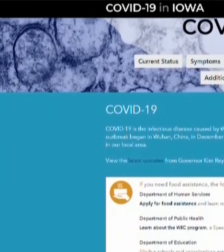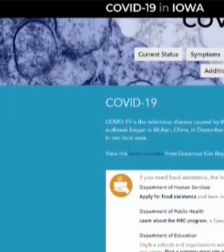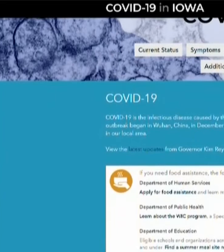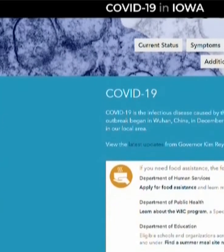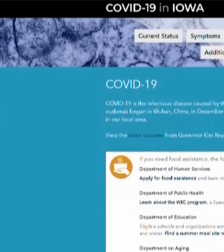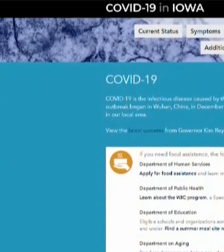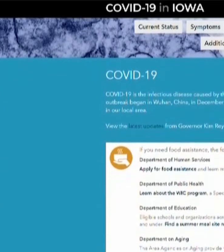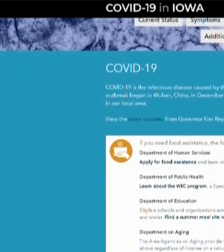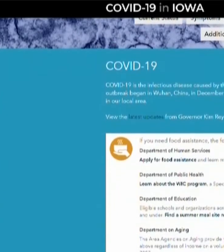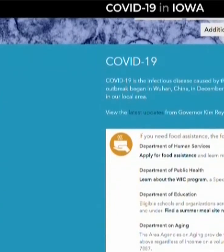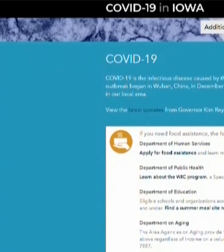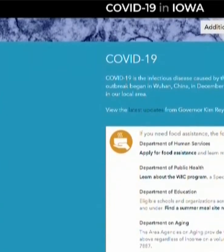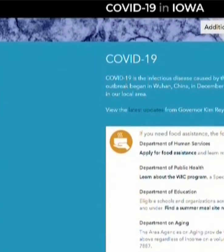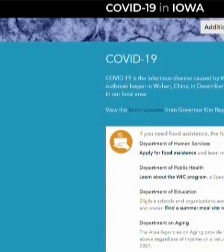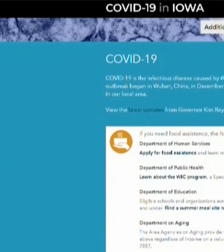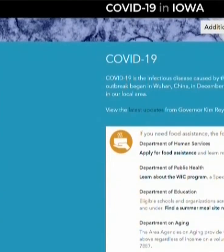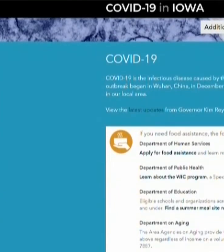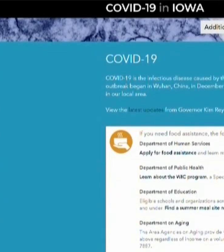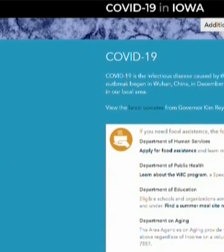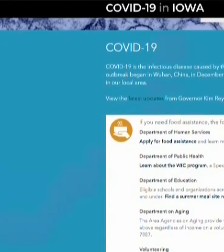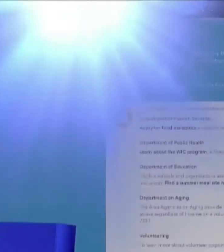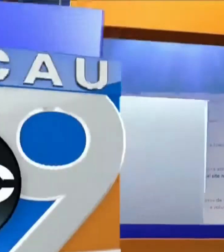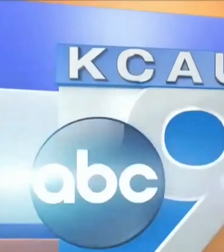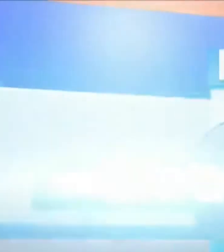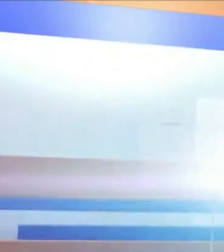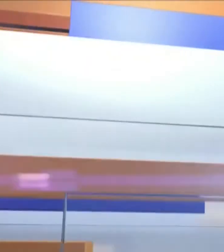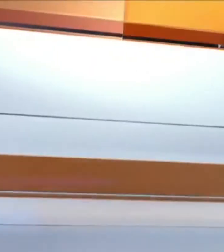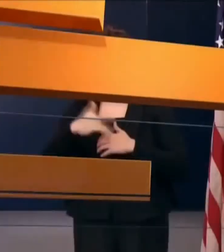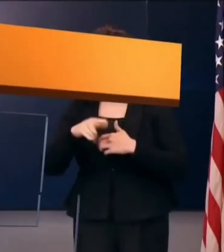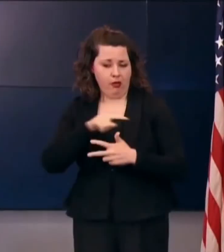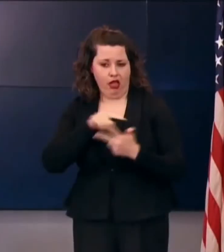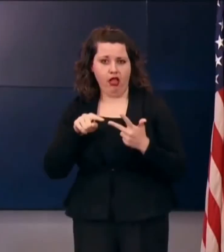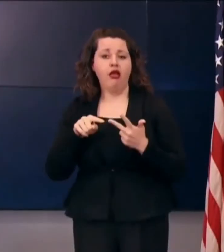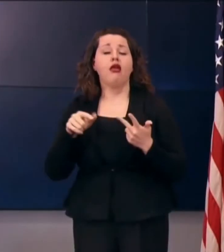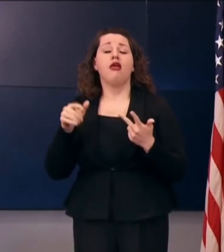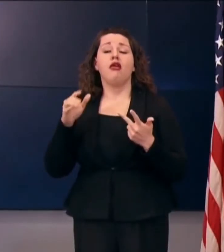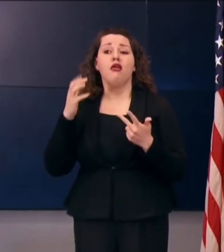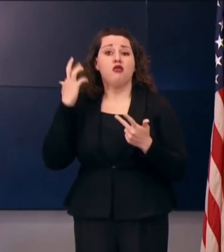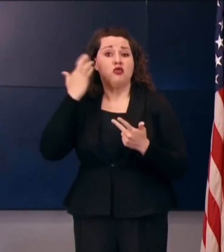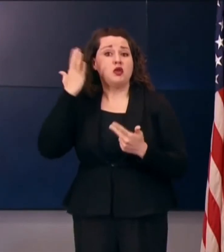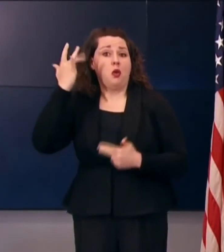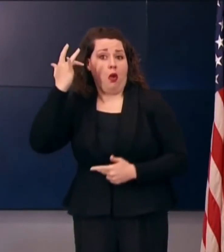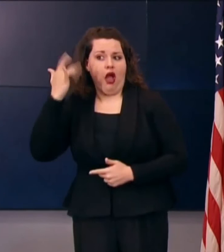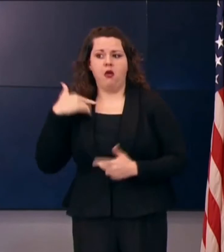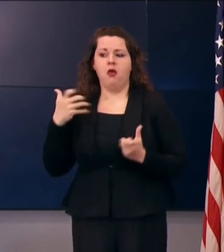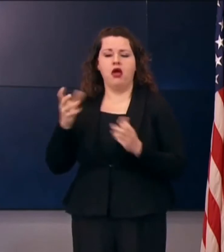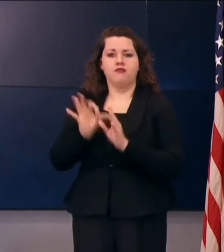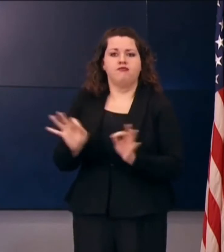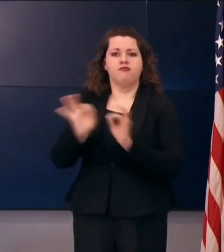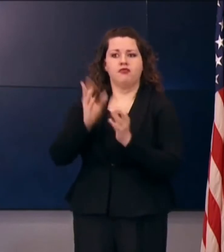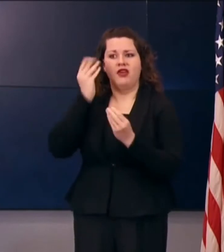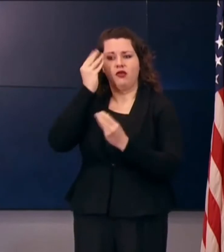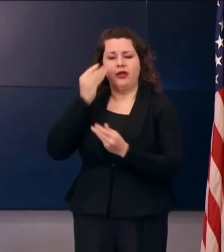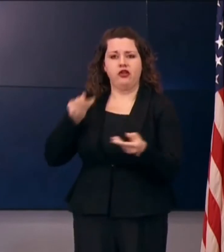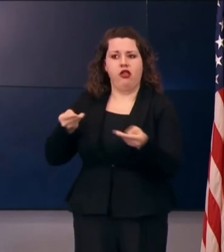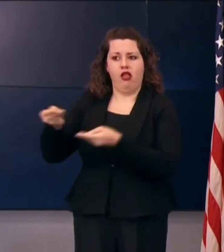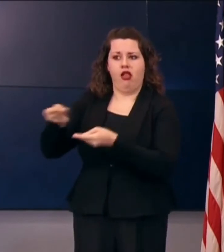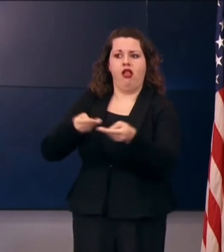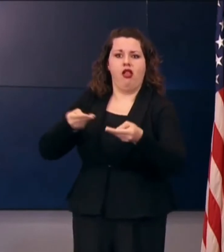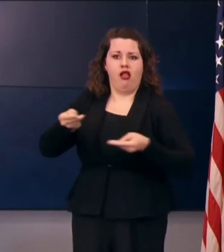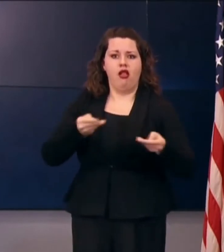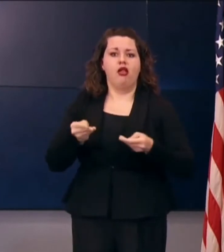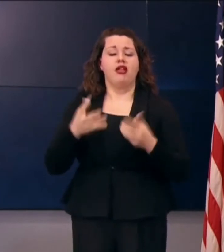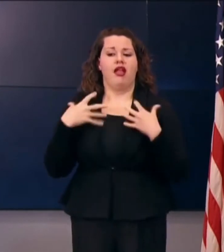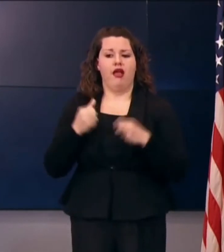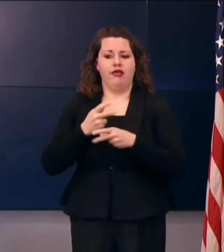during these unprecedented times. And this was all done to facilitate critical information sharing and coordinating health